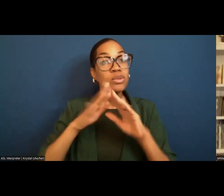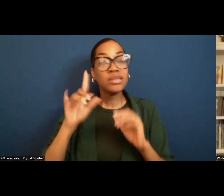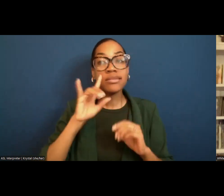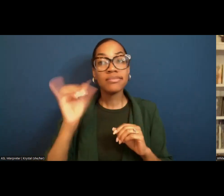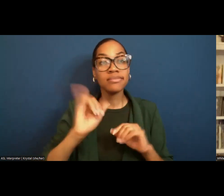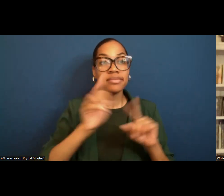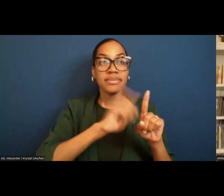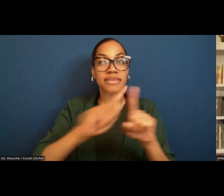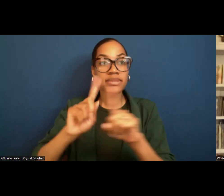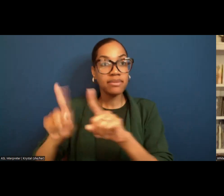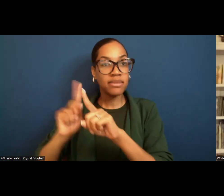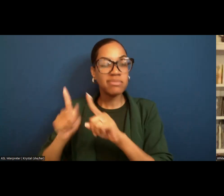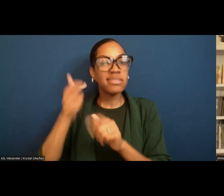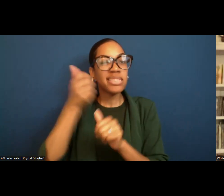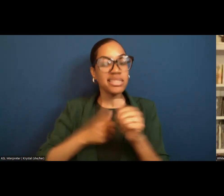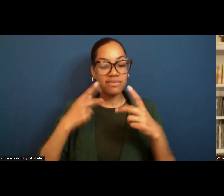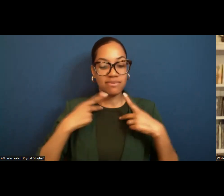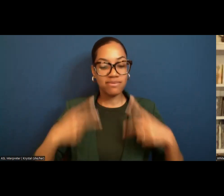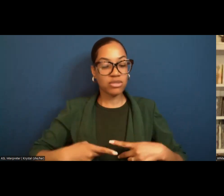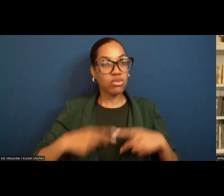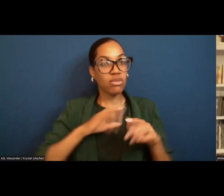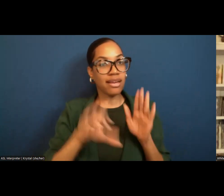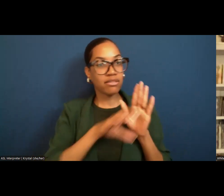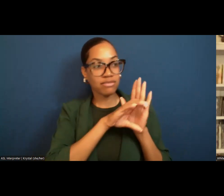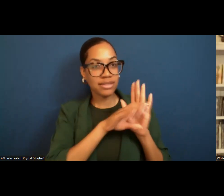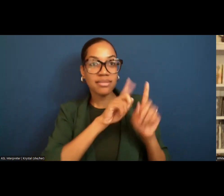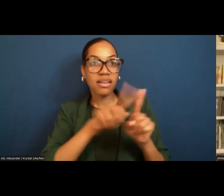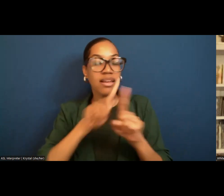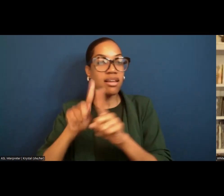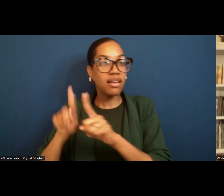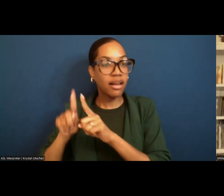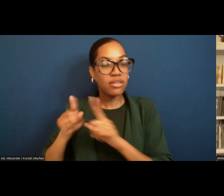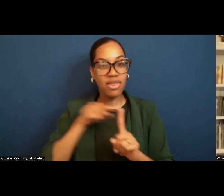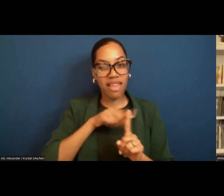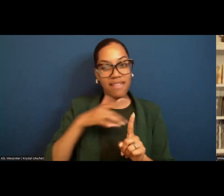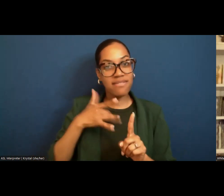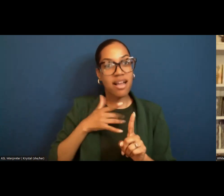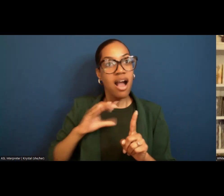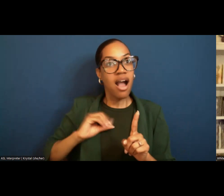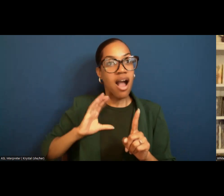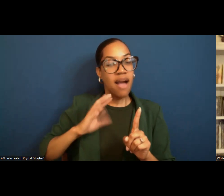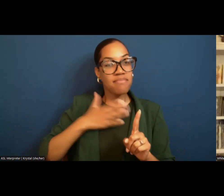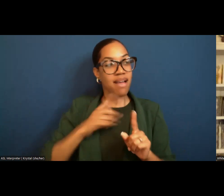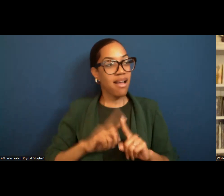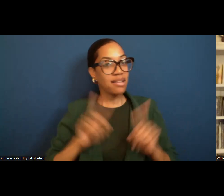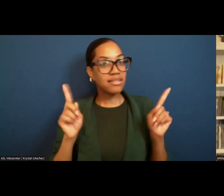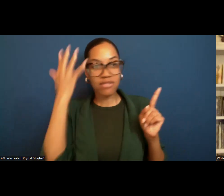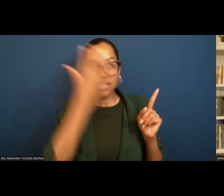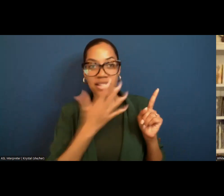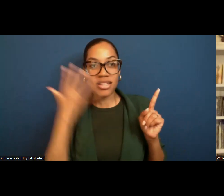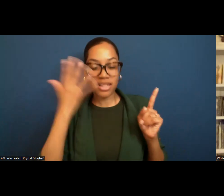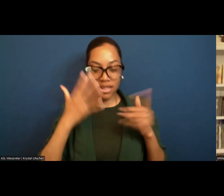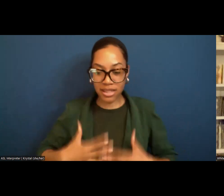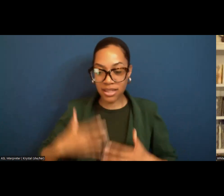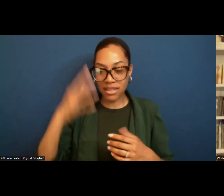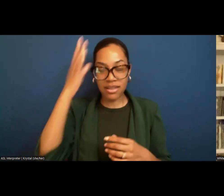characteristics, and most importantly, they feel good about being part of that group. They feel good about what they learn about their